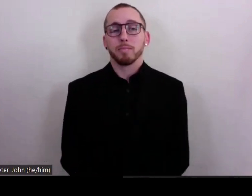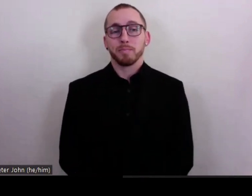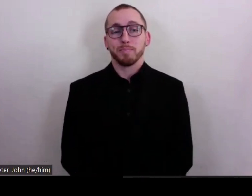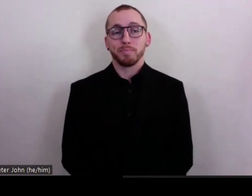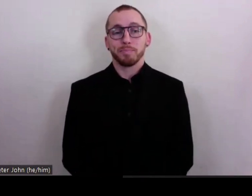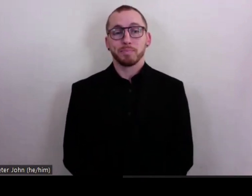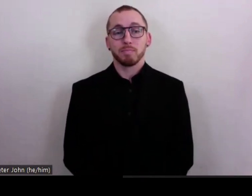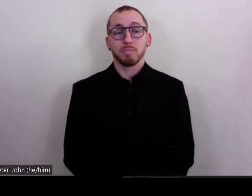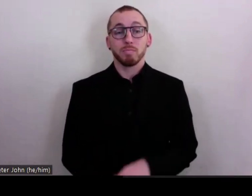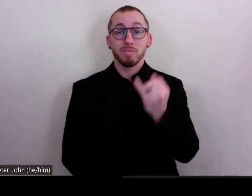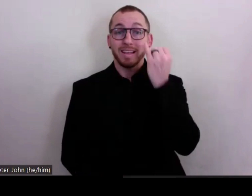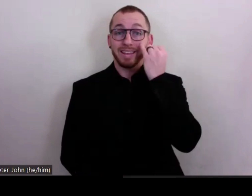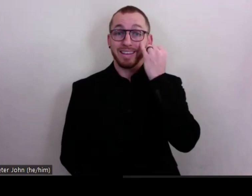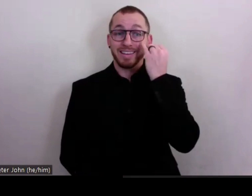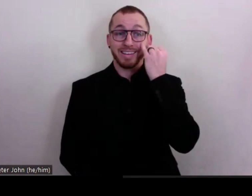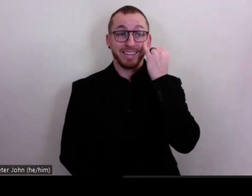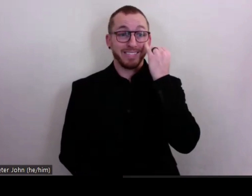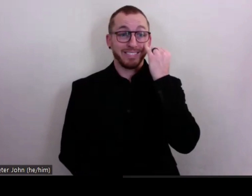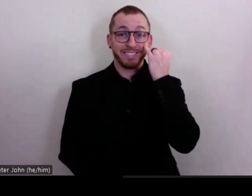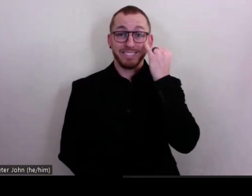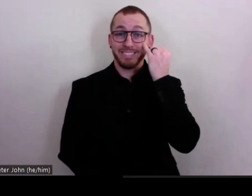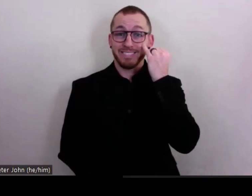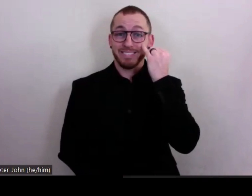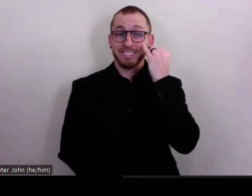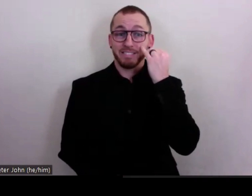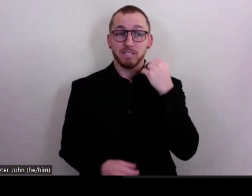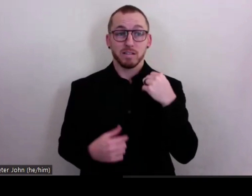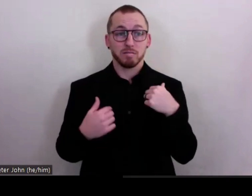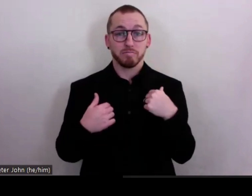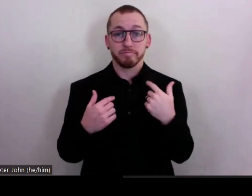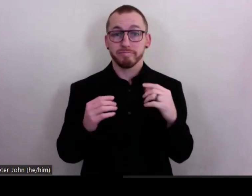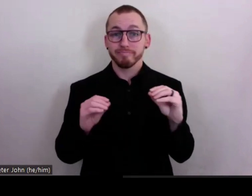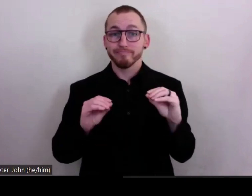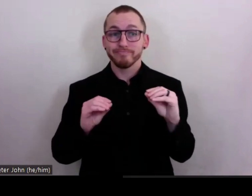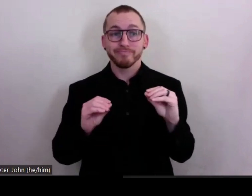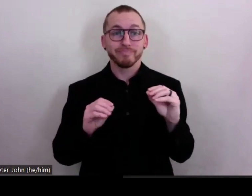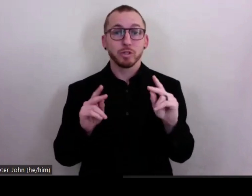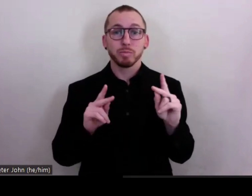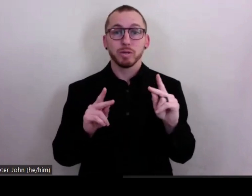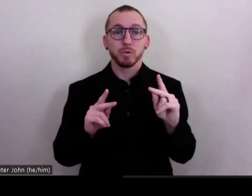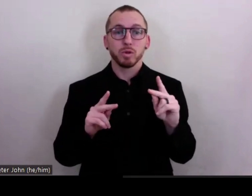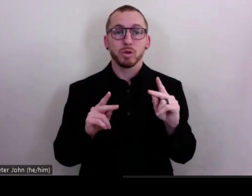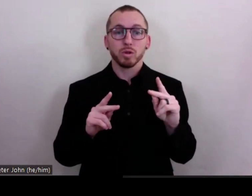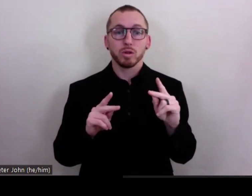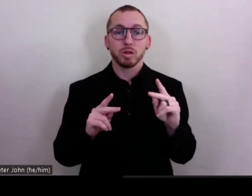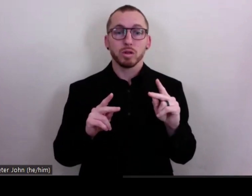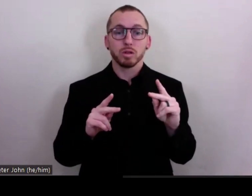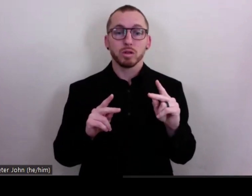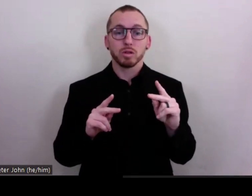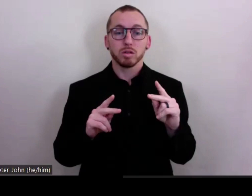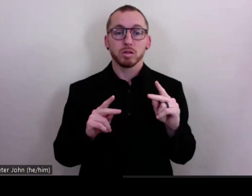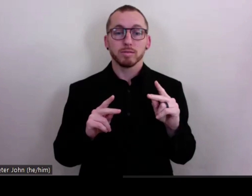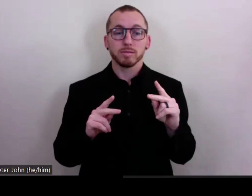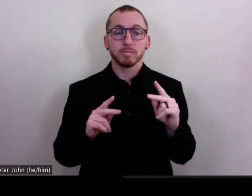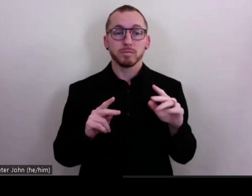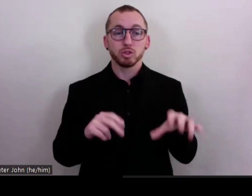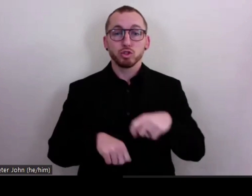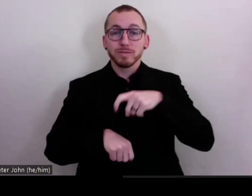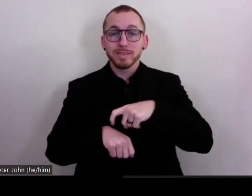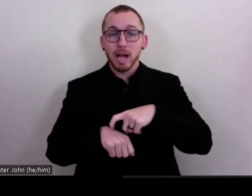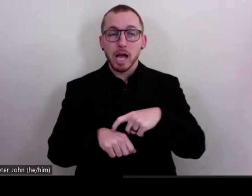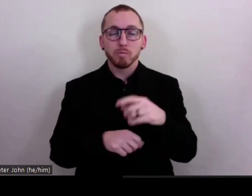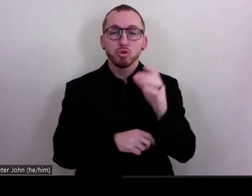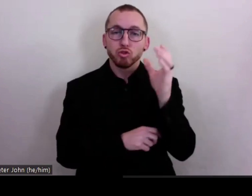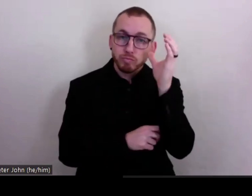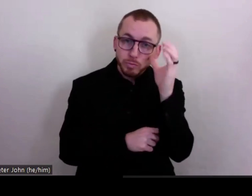be if there weren't individuals who took the time to pause and listen, who took the time